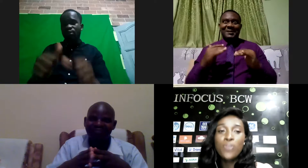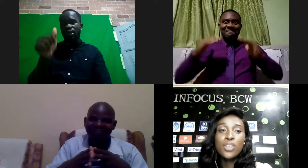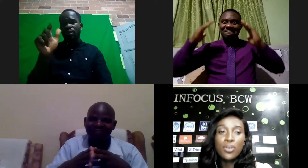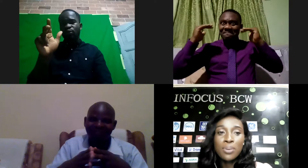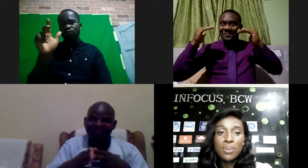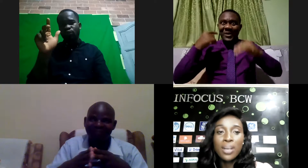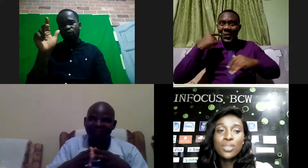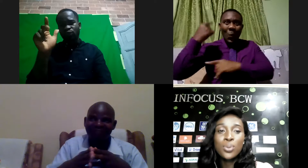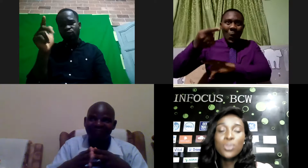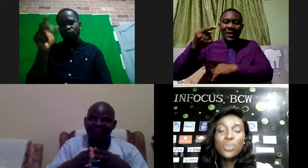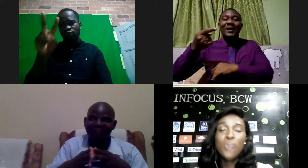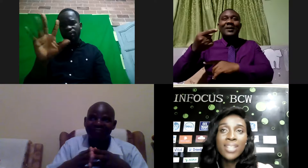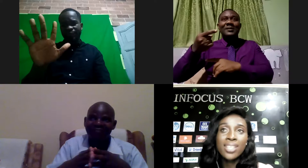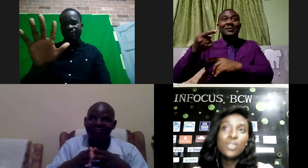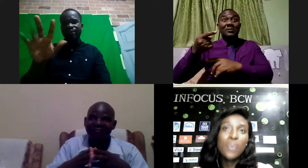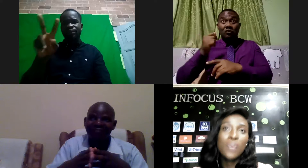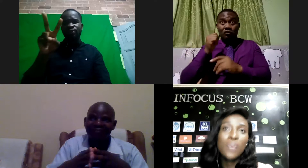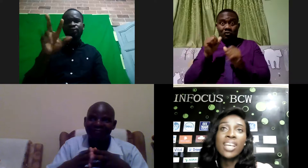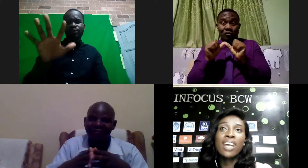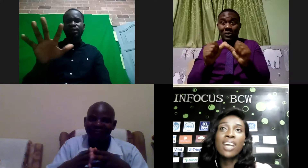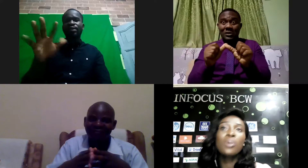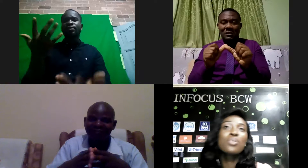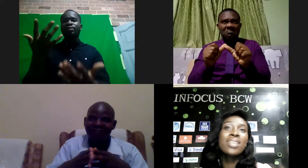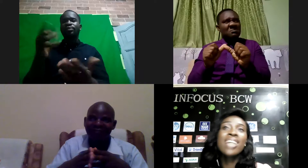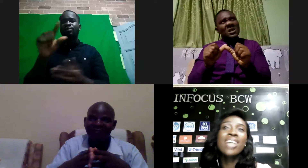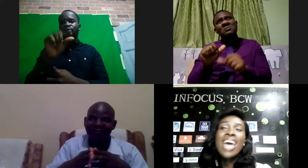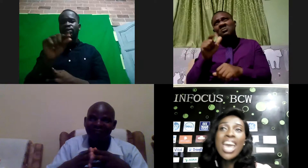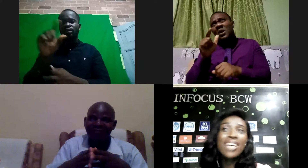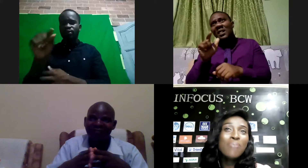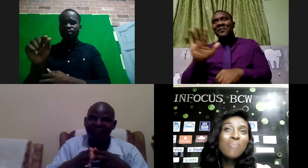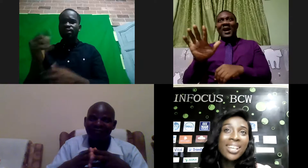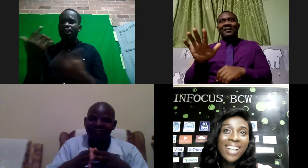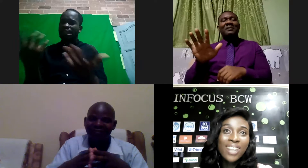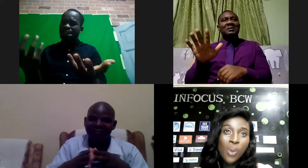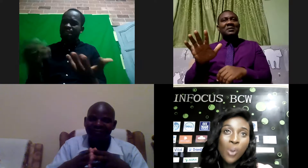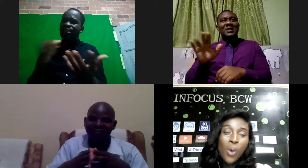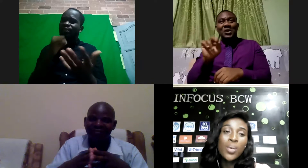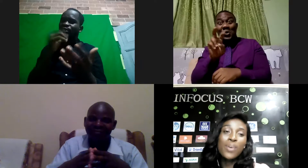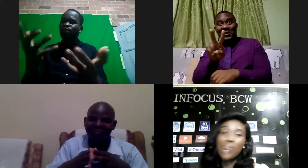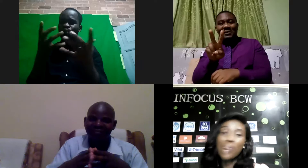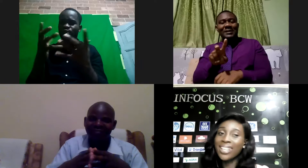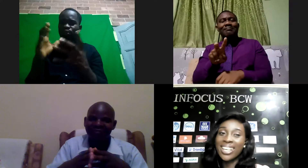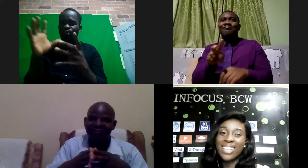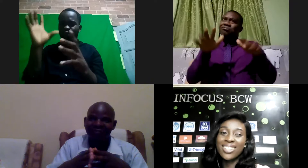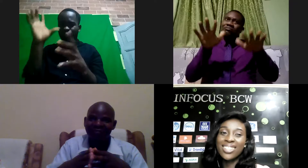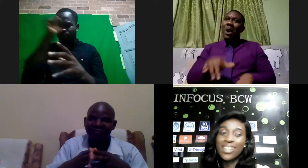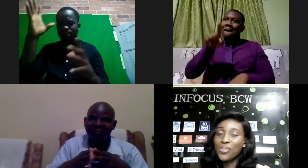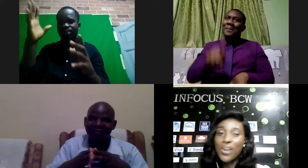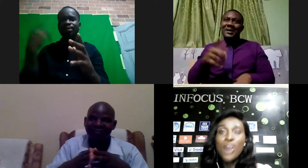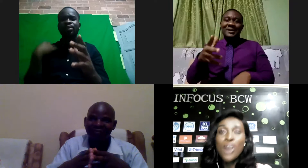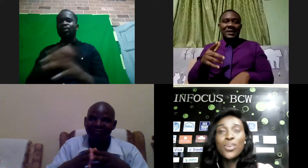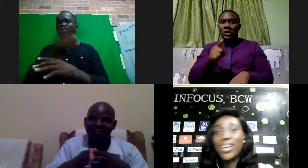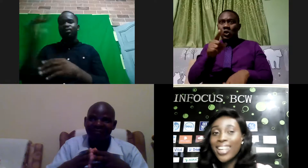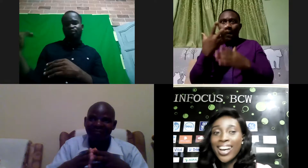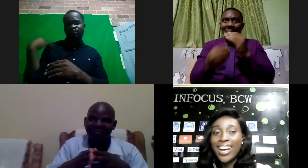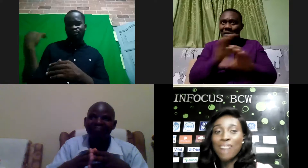of November to 2020. And I don't want to miss anybody at all. We are reminded again, if